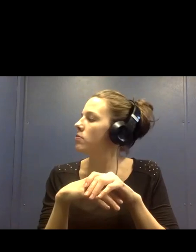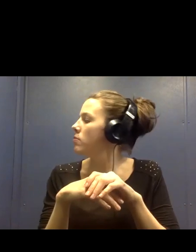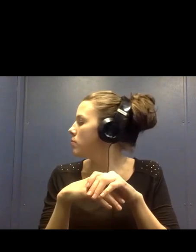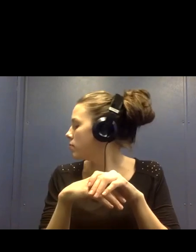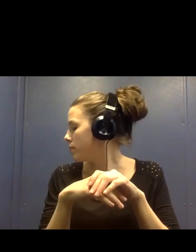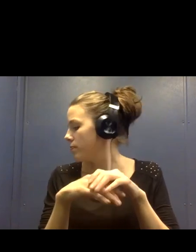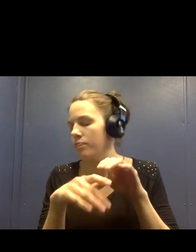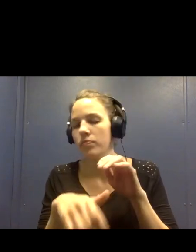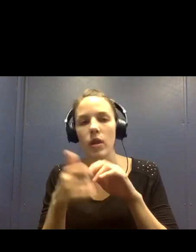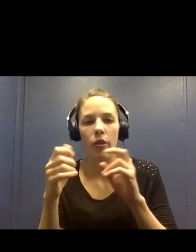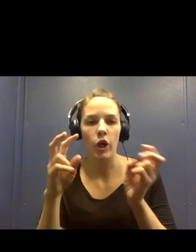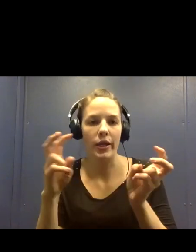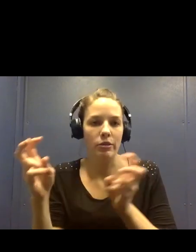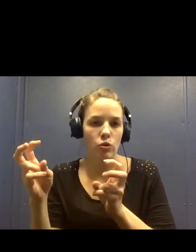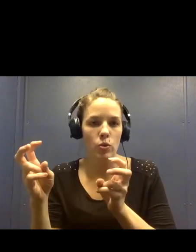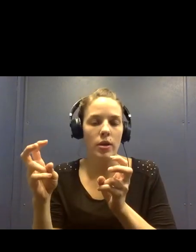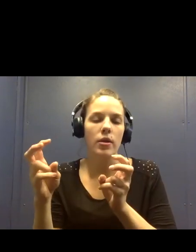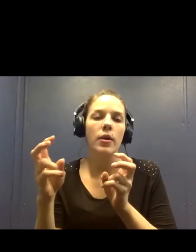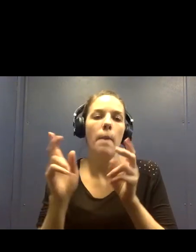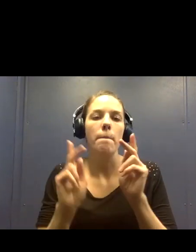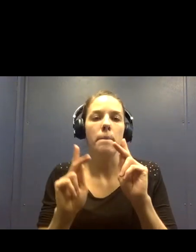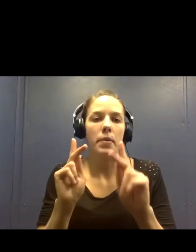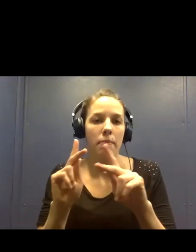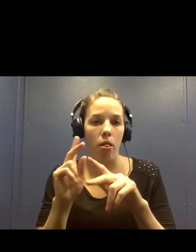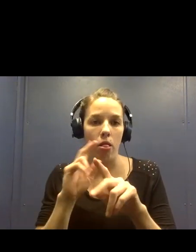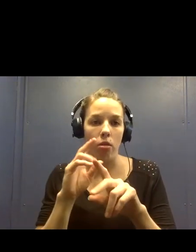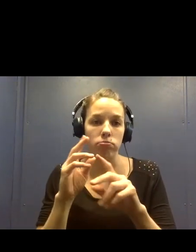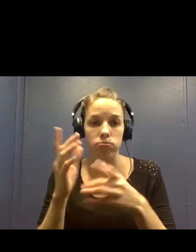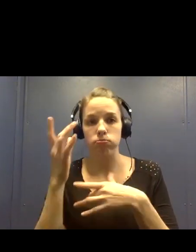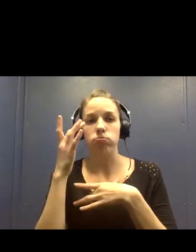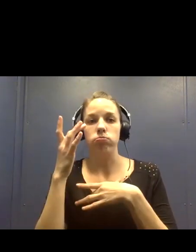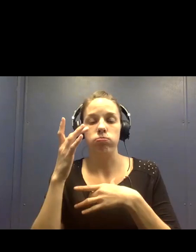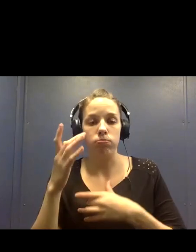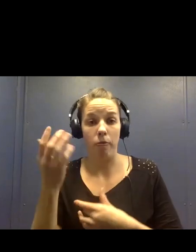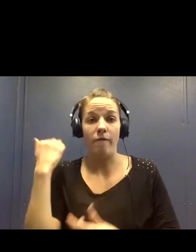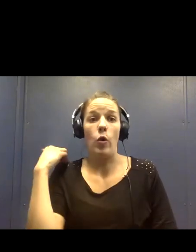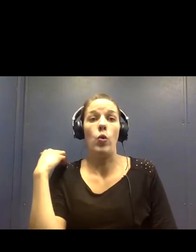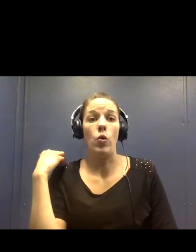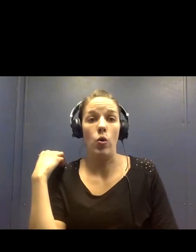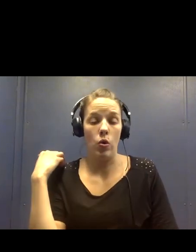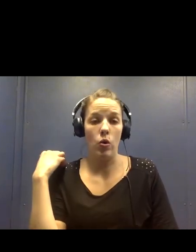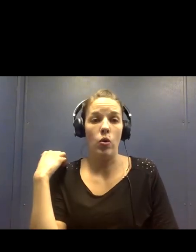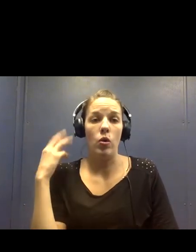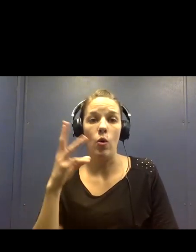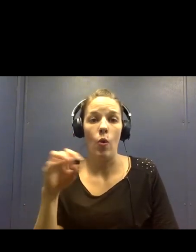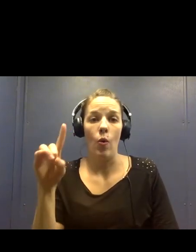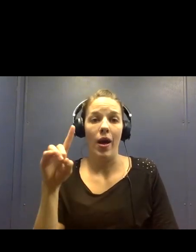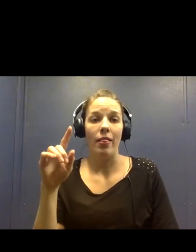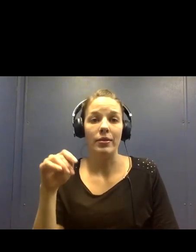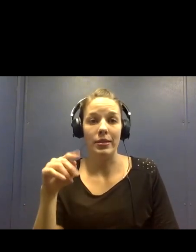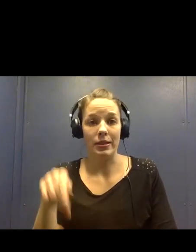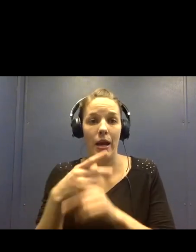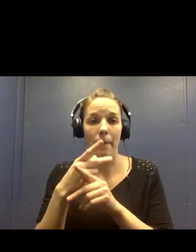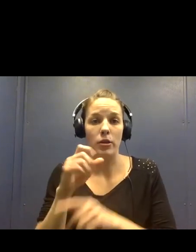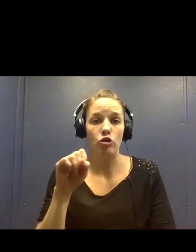The other issue is whether people infected earlier in the pandemic with wild type strains will